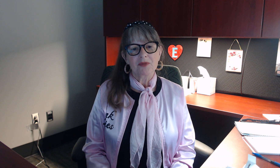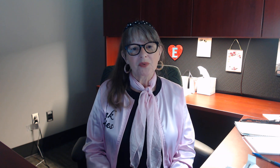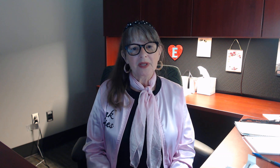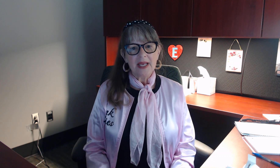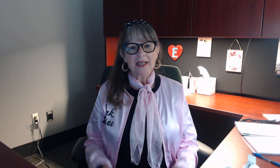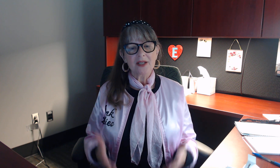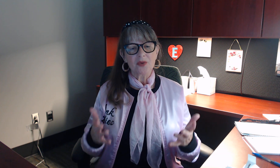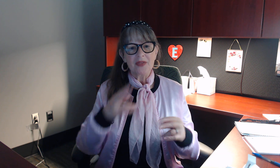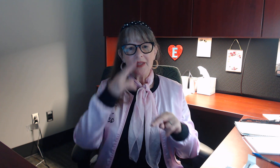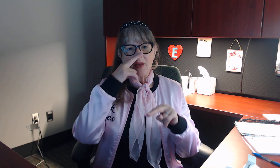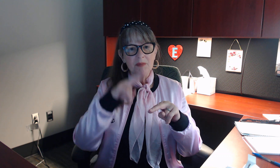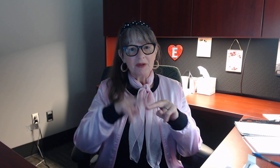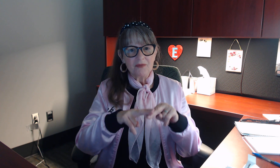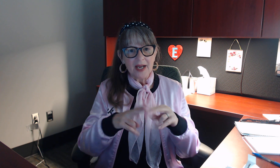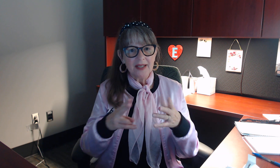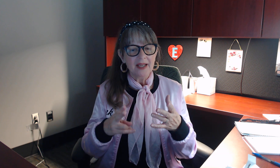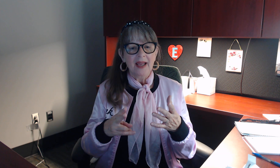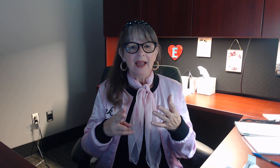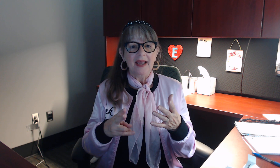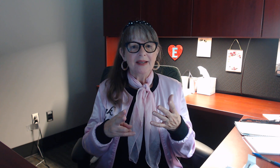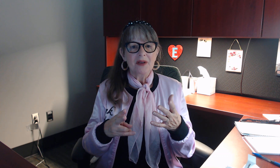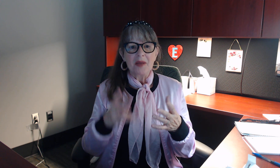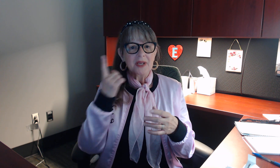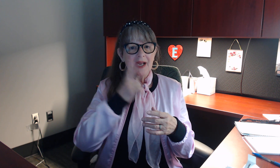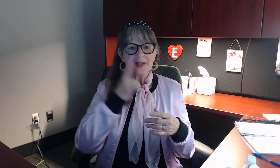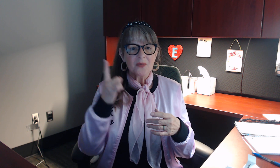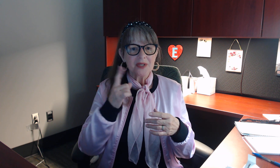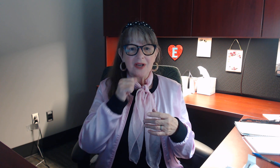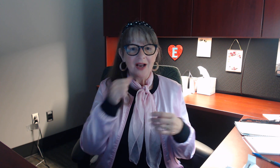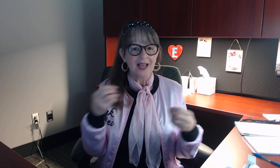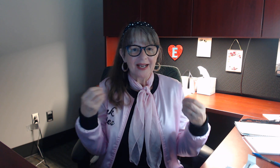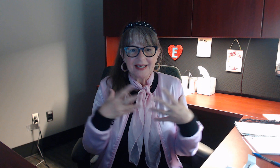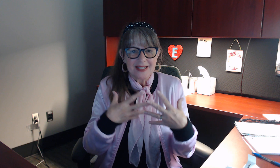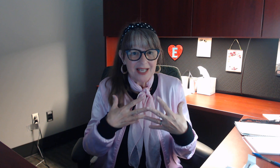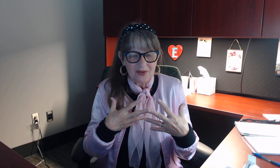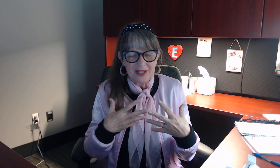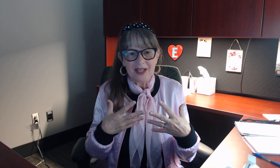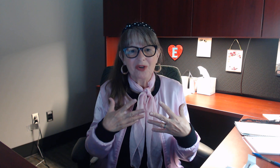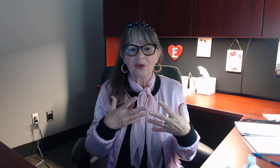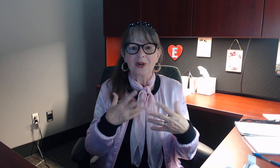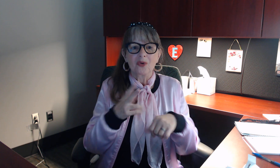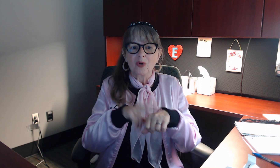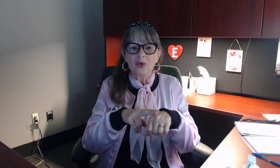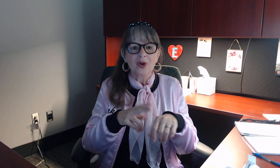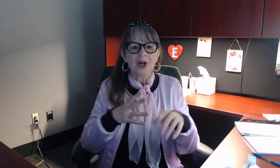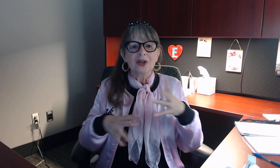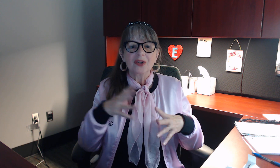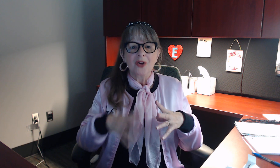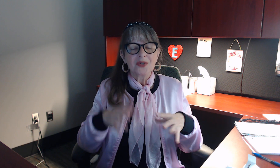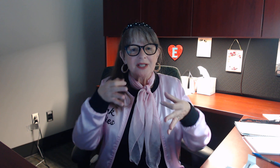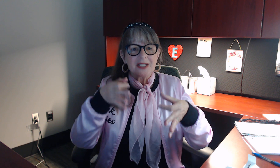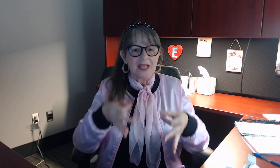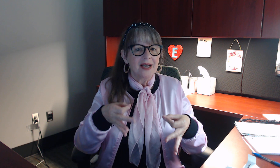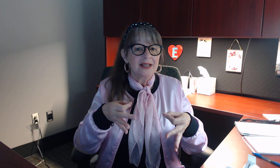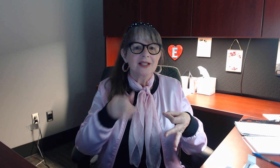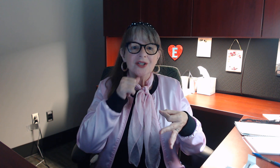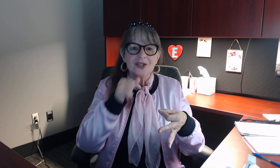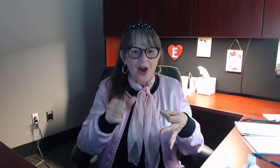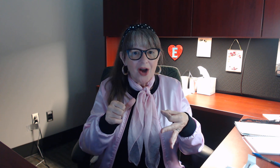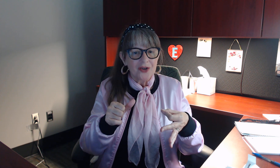that. So I think that would be fun. And because I was not like in a scary thing or in normal clothes, I decided to not